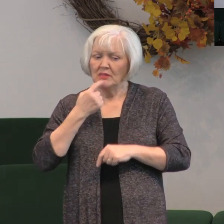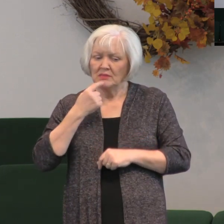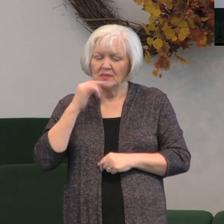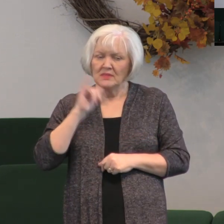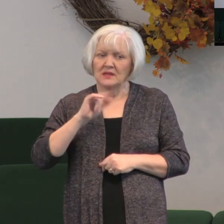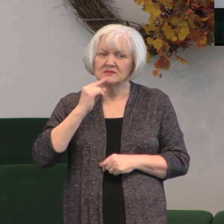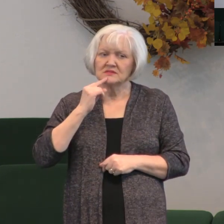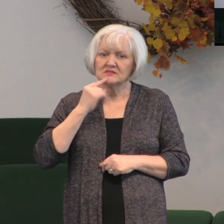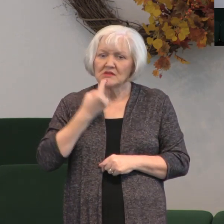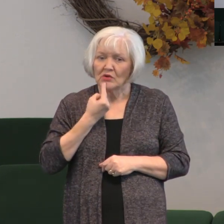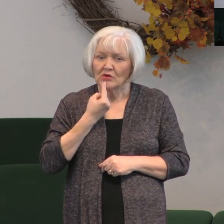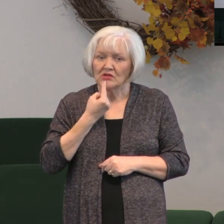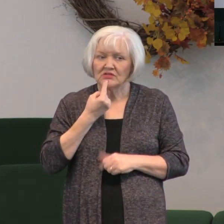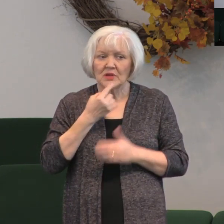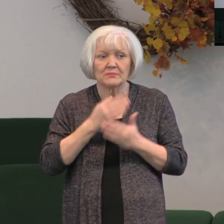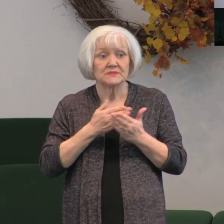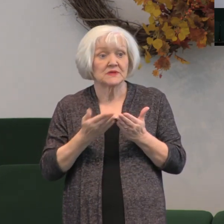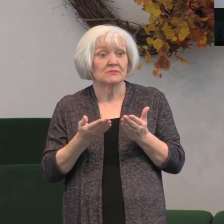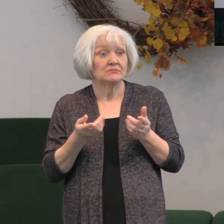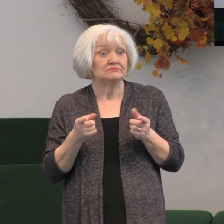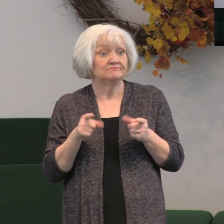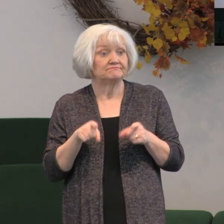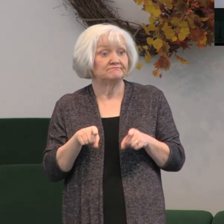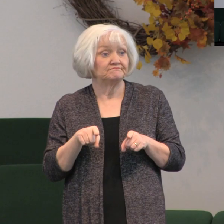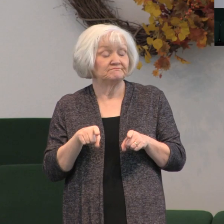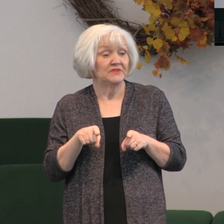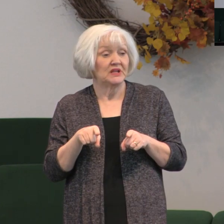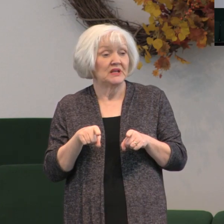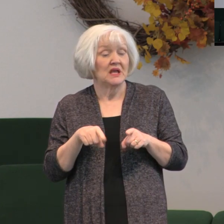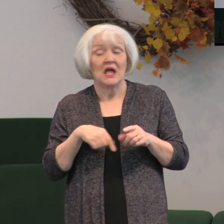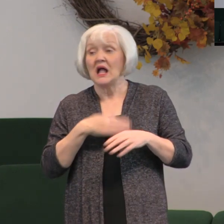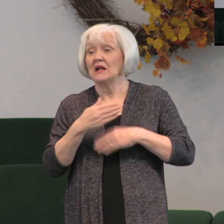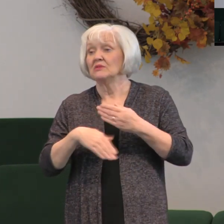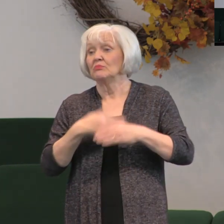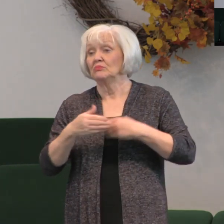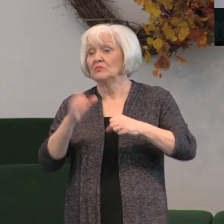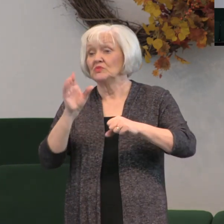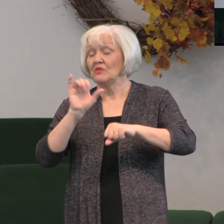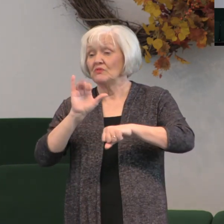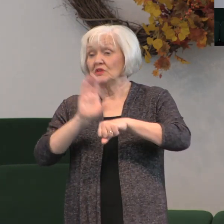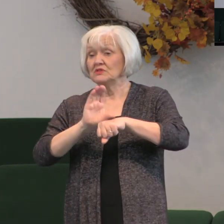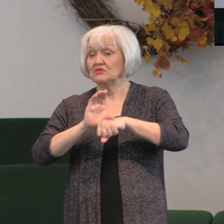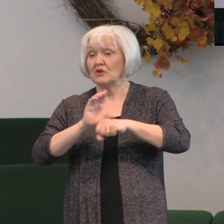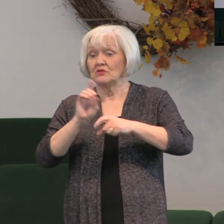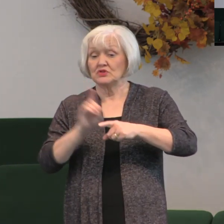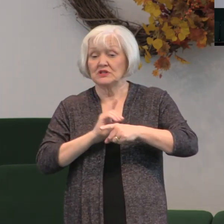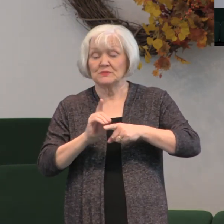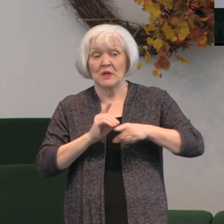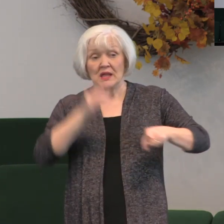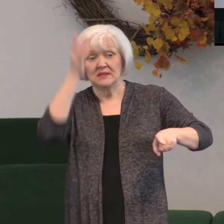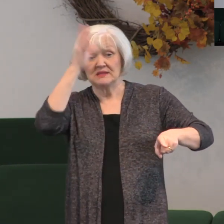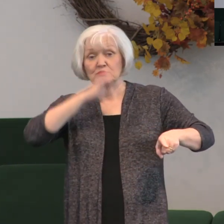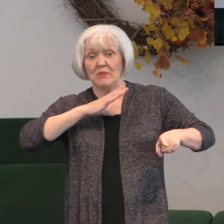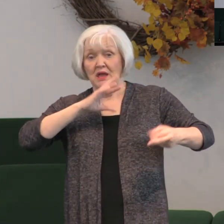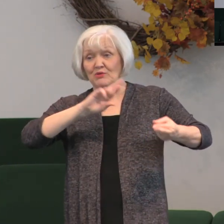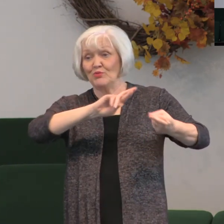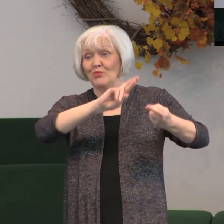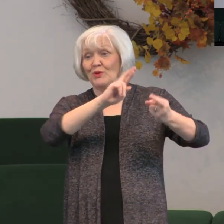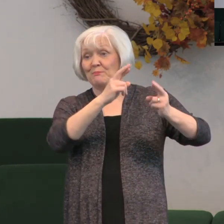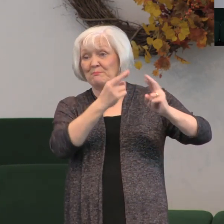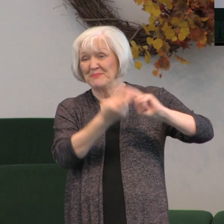but something happened in the process of this church discipline this man decided to repent of his